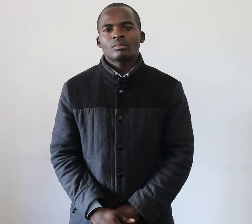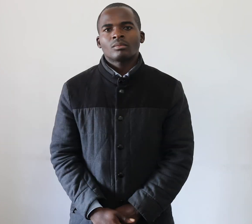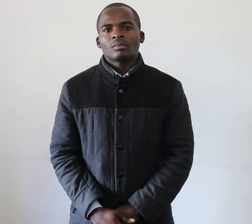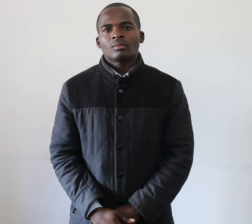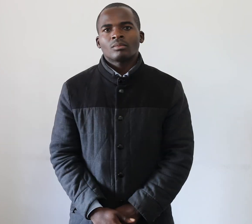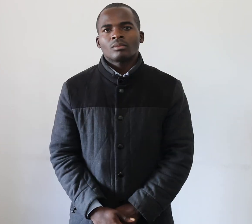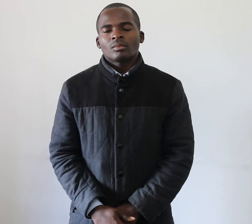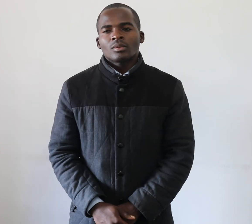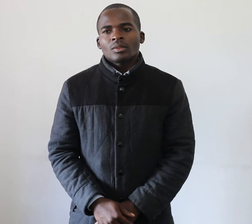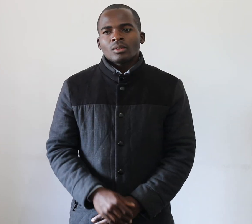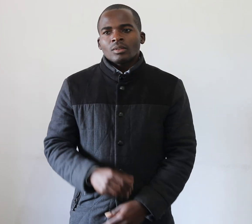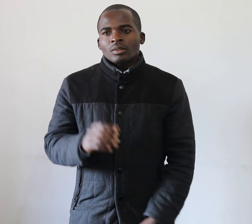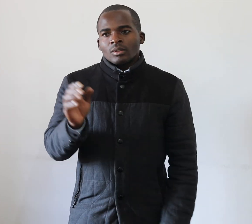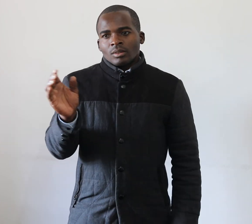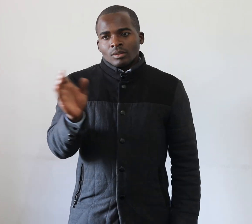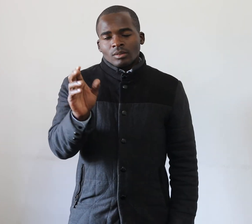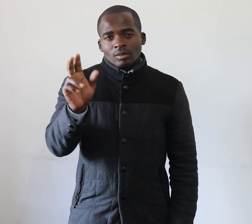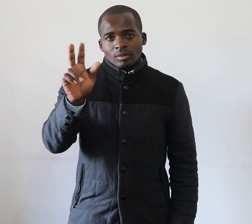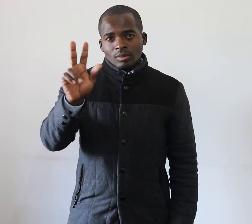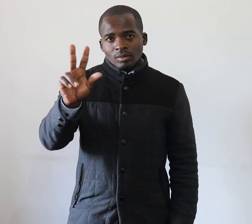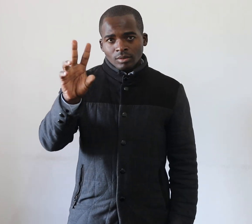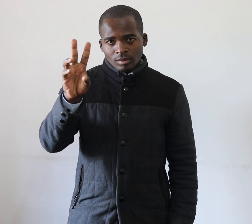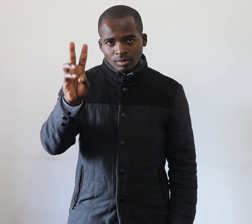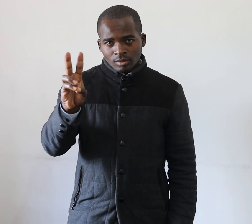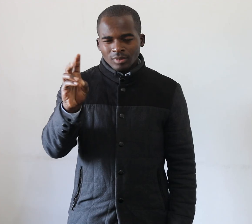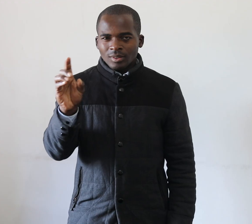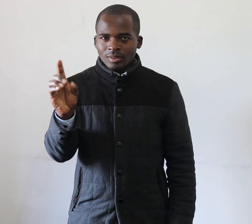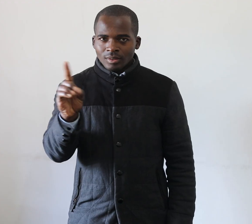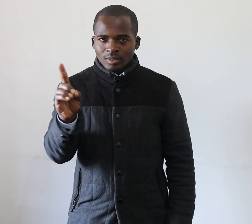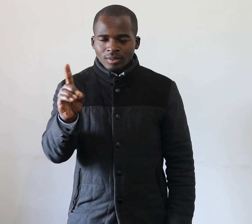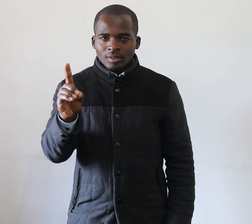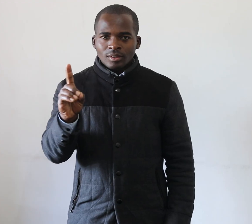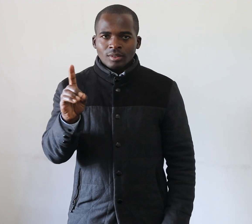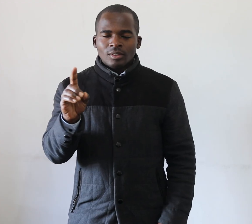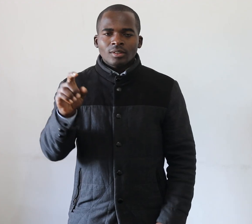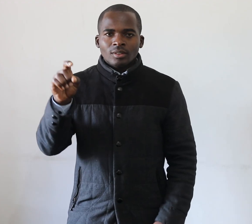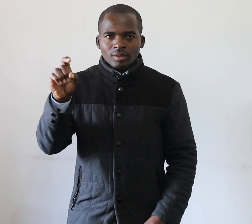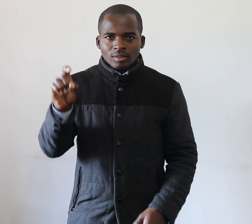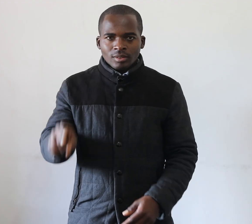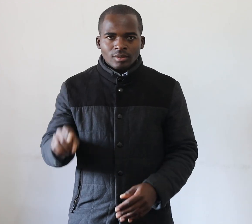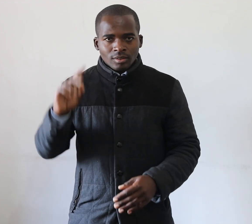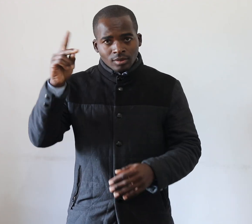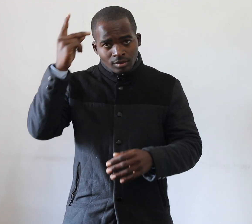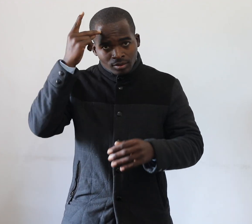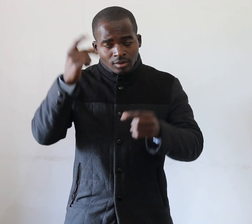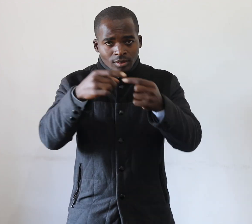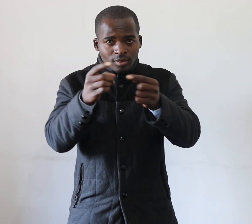Section 36D, requirements of party list for seat in National